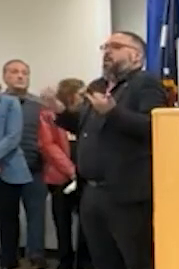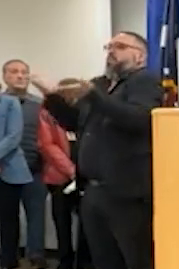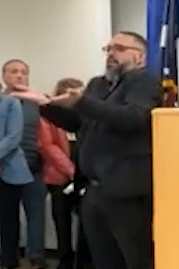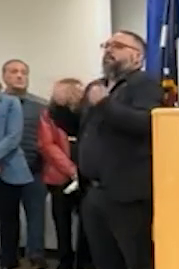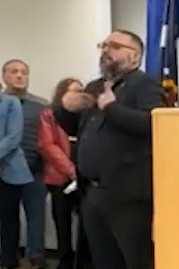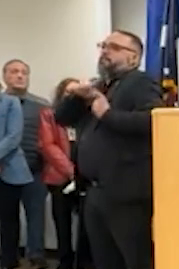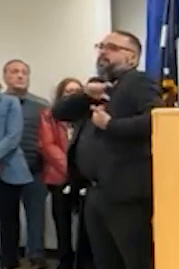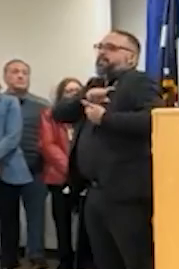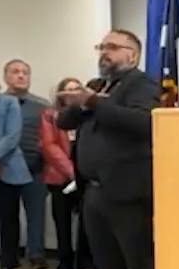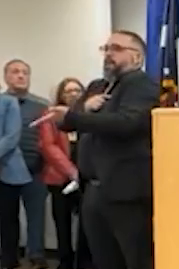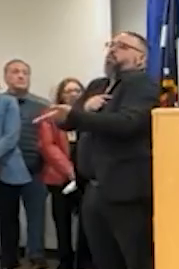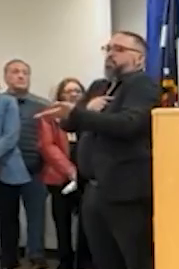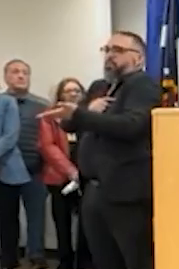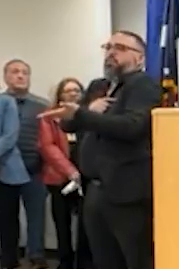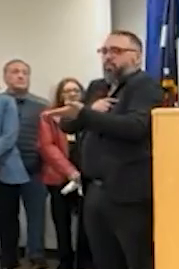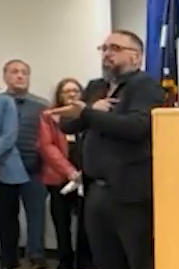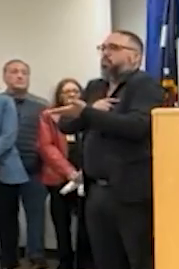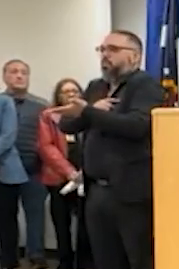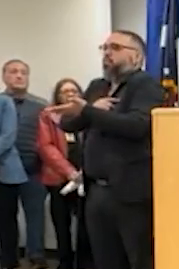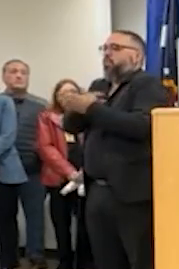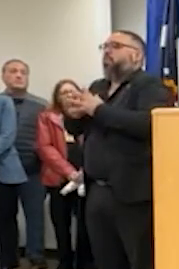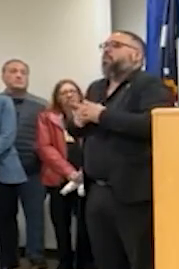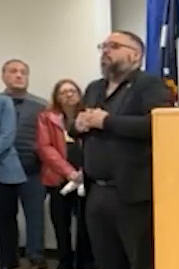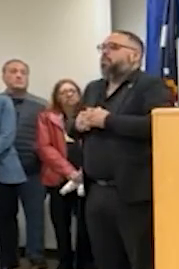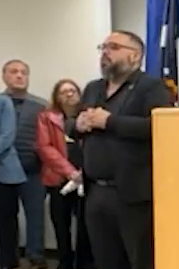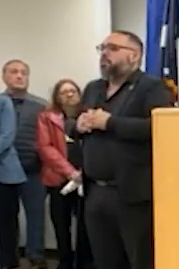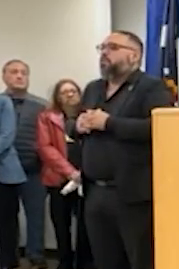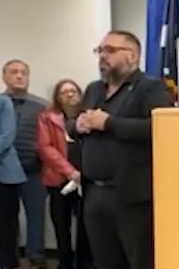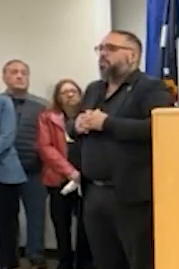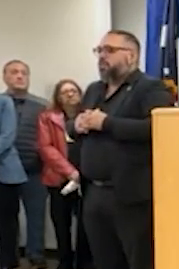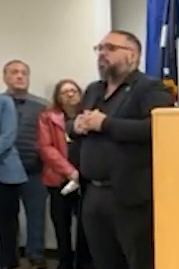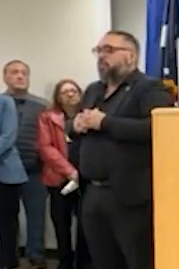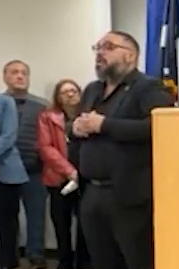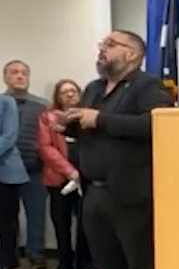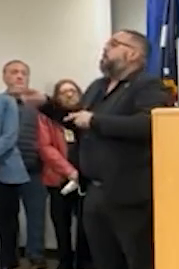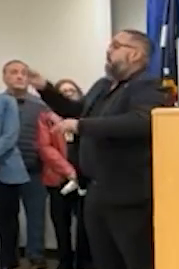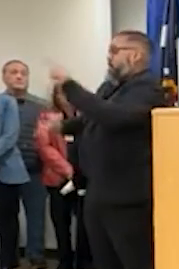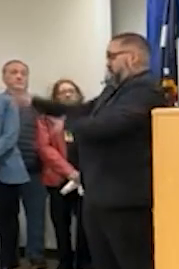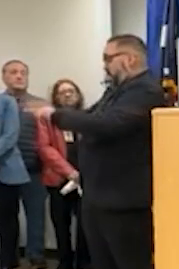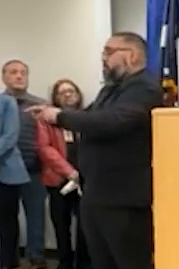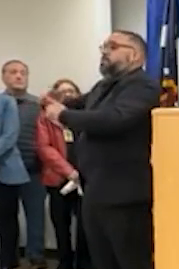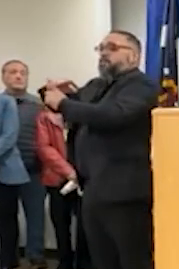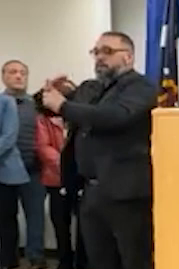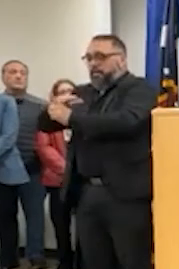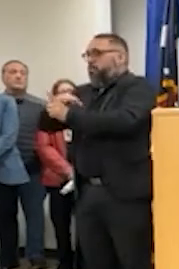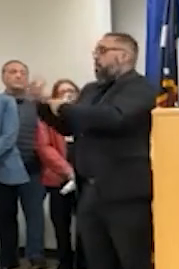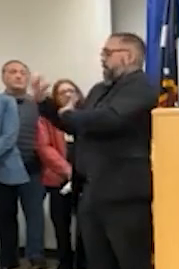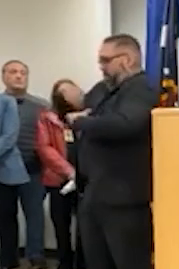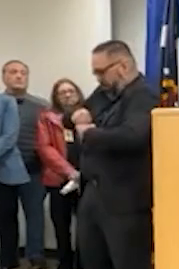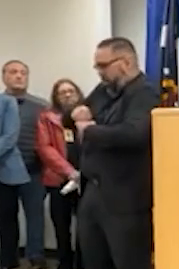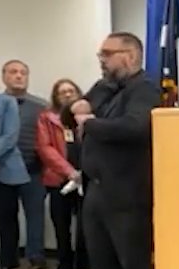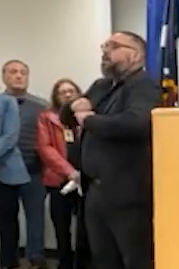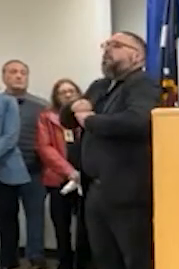now, and as soon as we understand that from observation and from the temperature, as soon as we understand